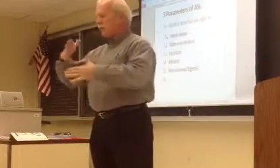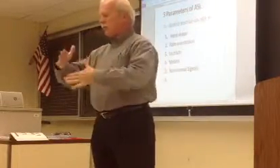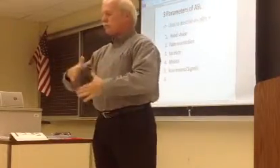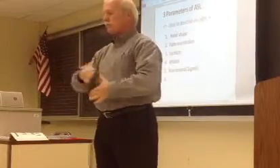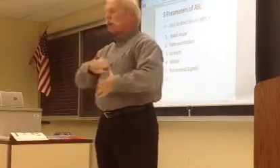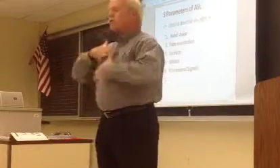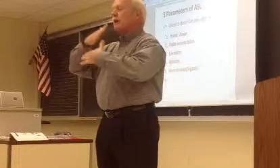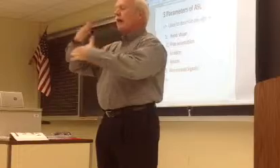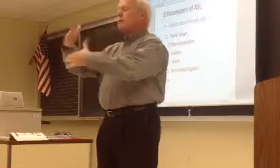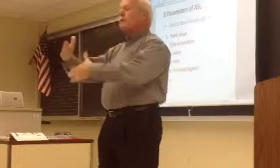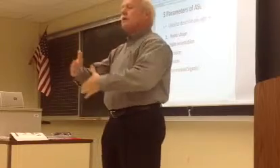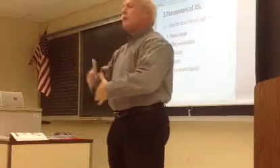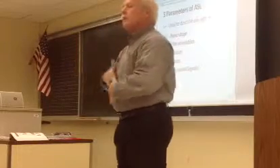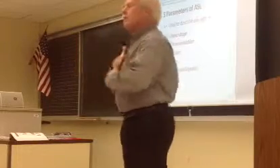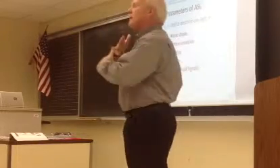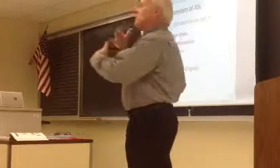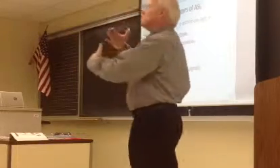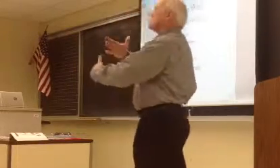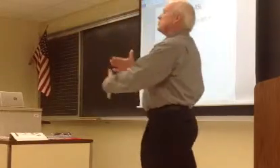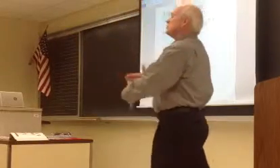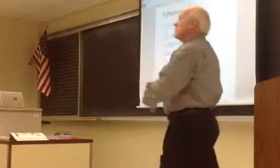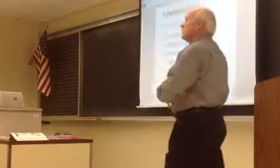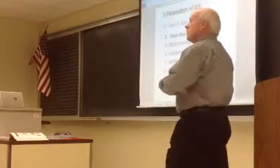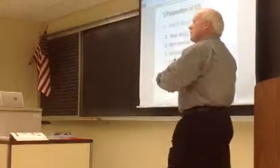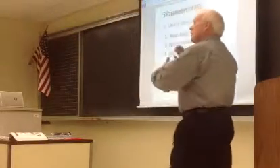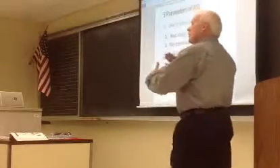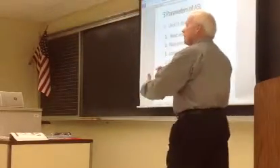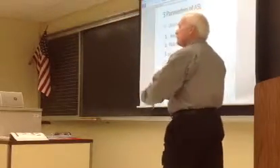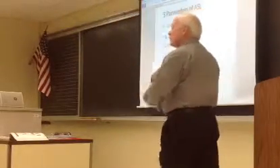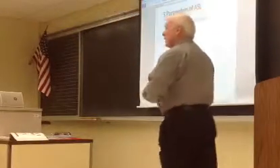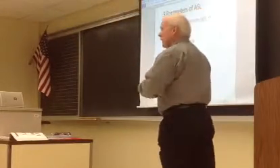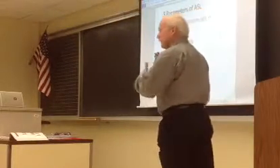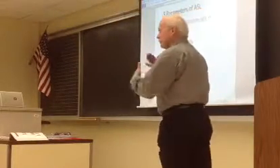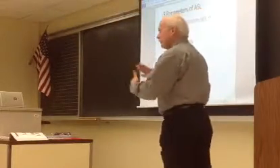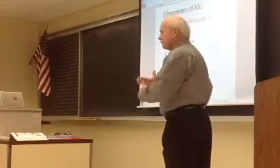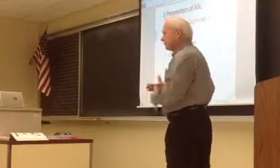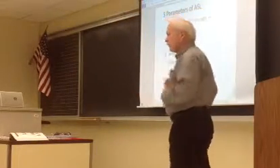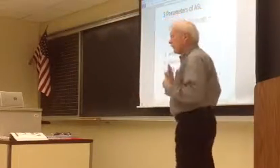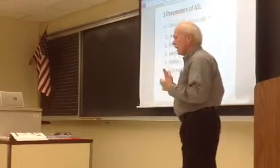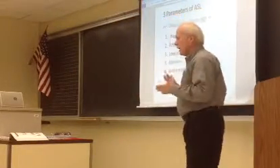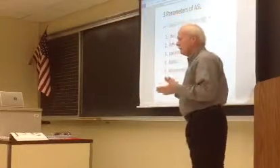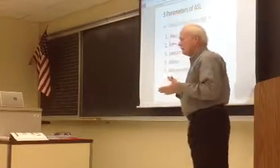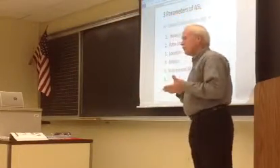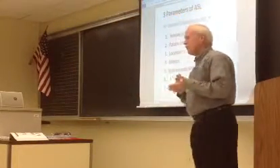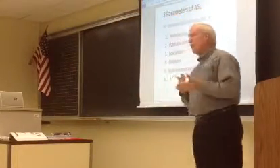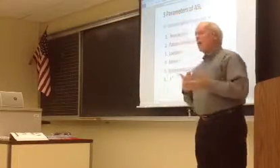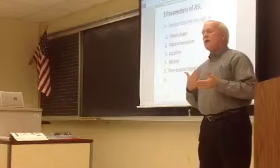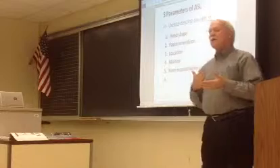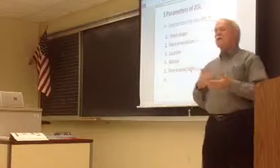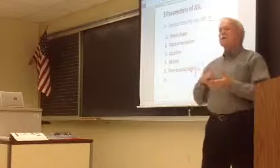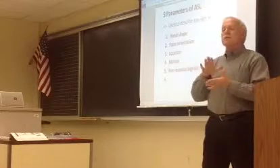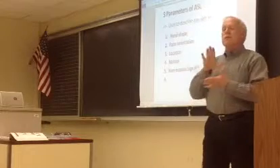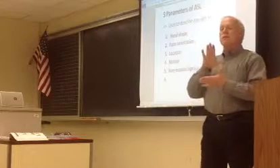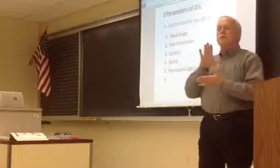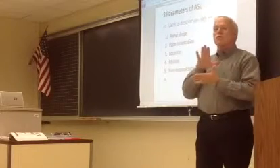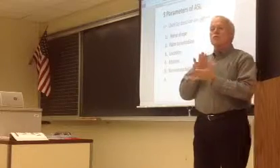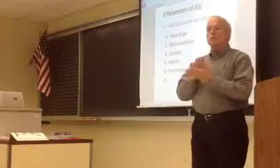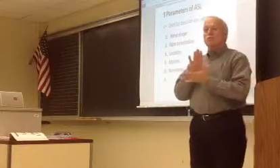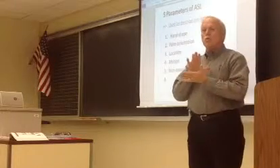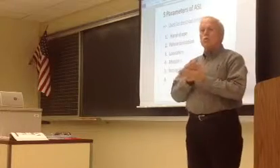opposed to brushing out and making circles this way. Okay? Have we learned the sign for the word school